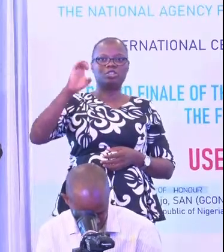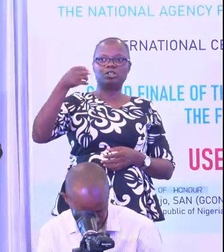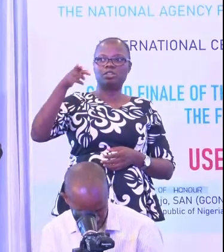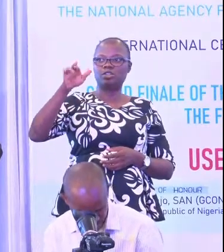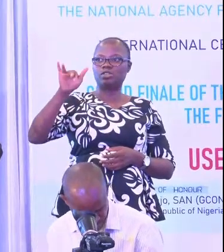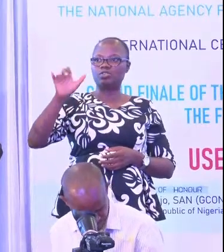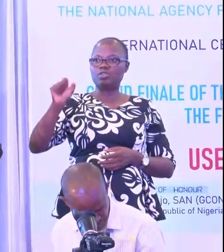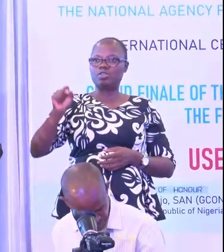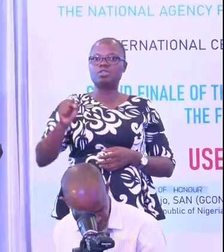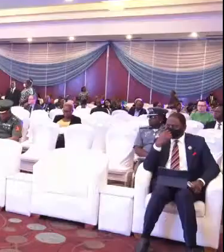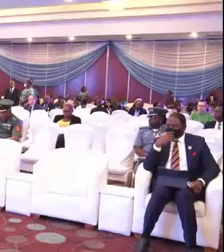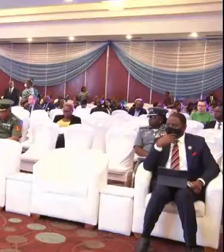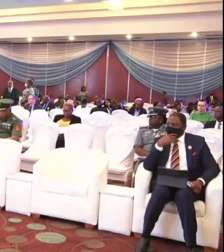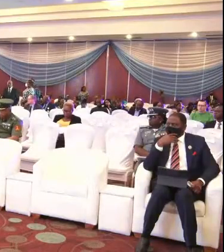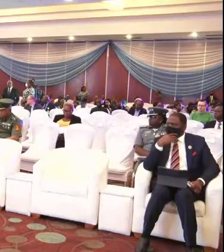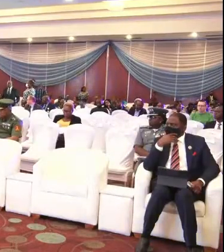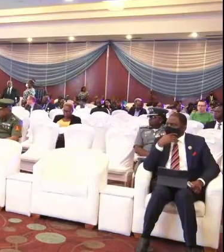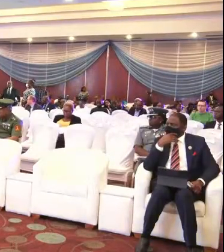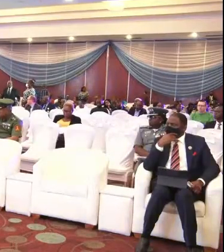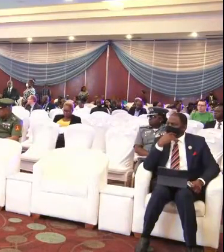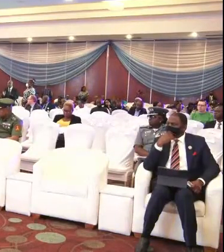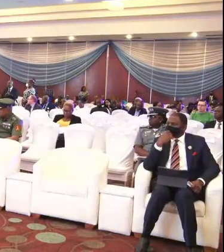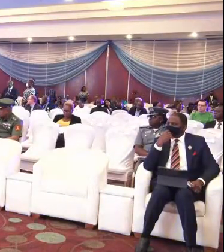AZK, retired. You're welcome, sir.